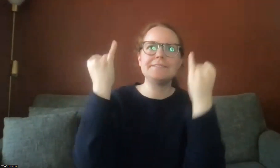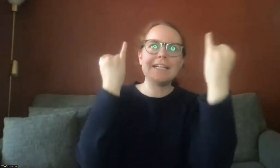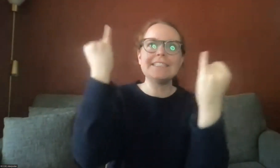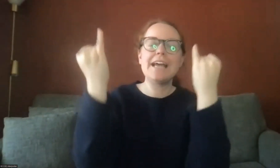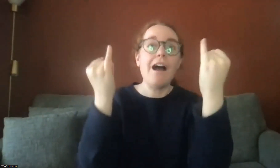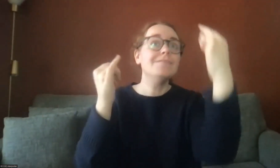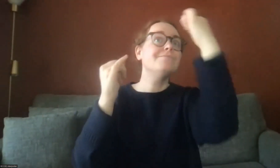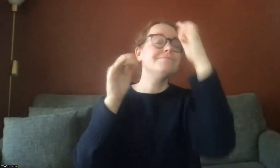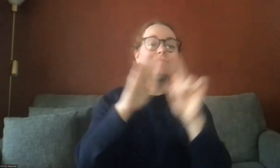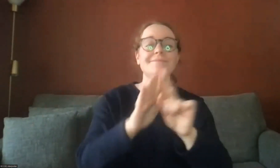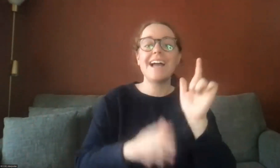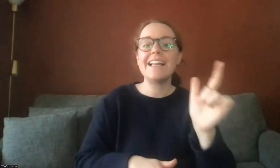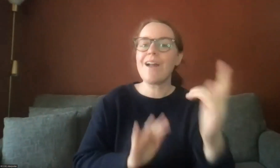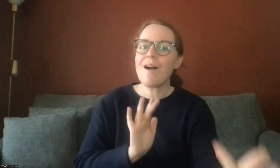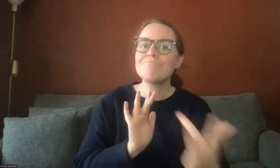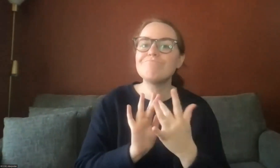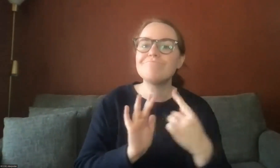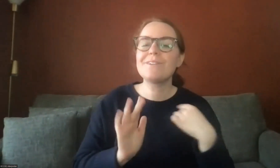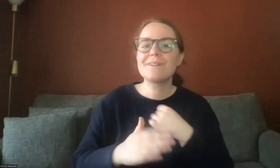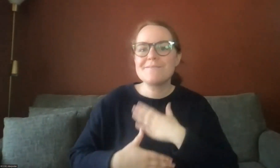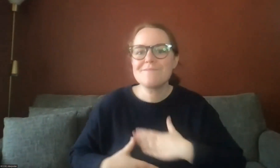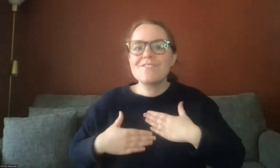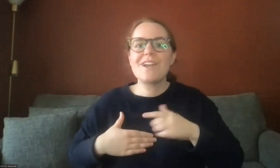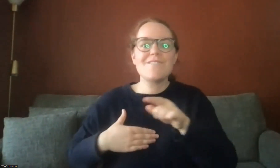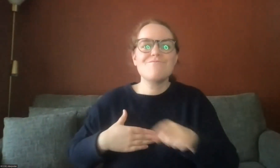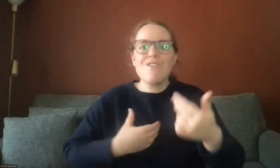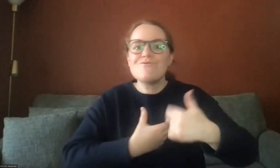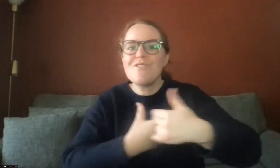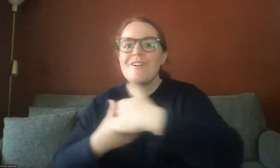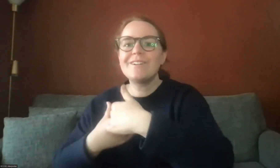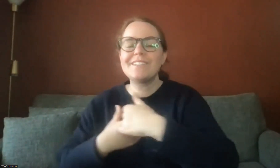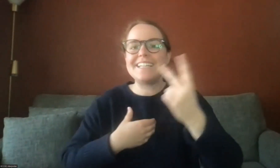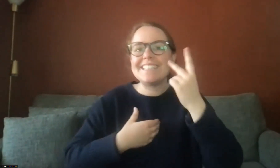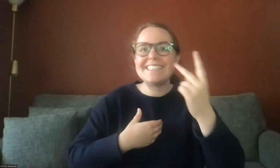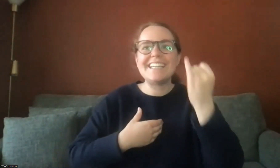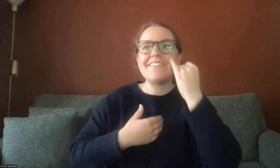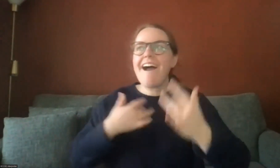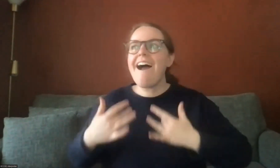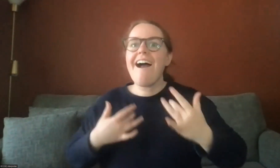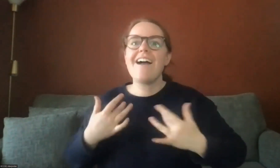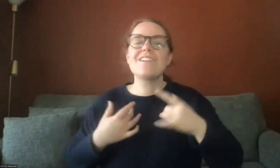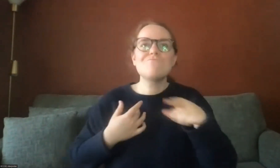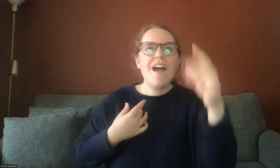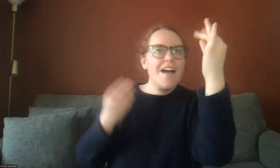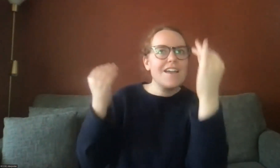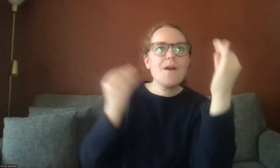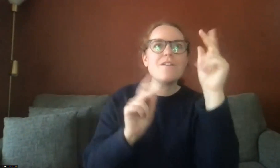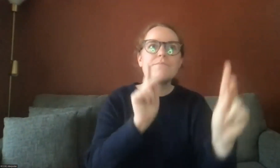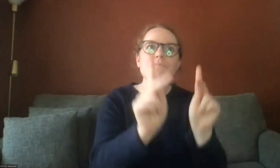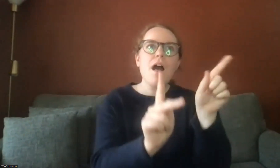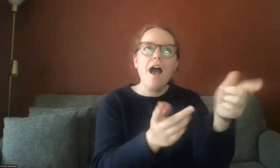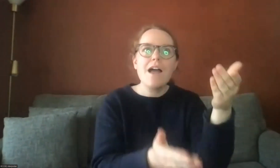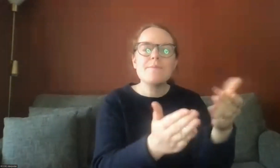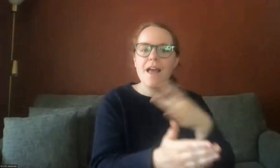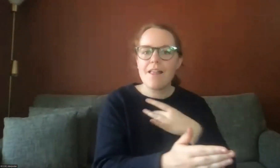really appreciate you sharing this opportunity with, your wheels are turning and you're thinking about people who might benefit from this program